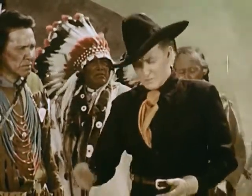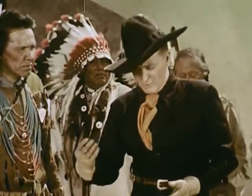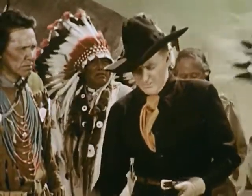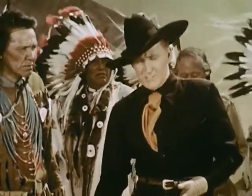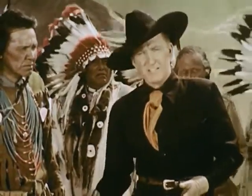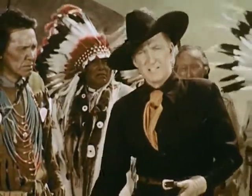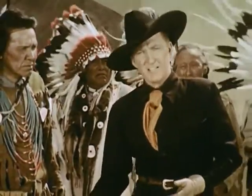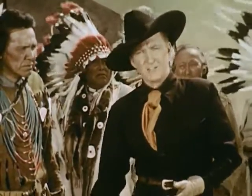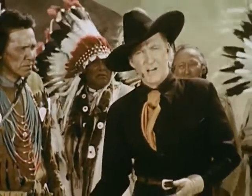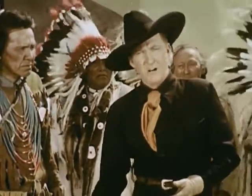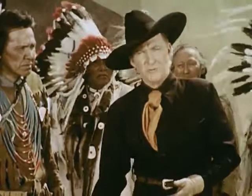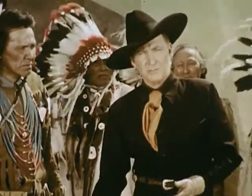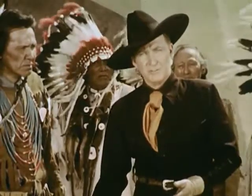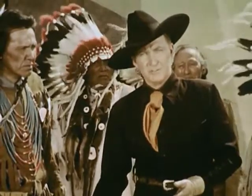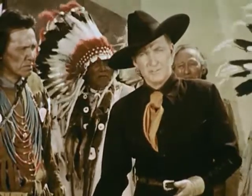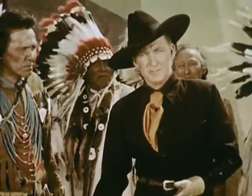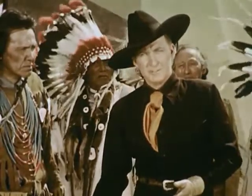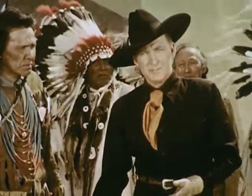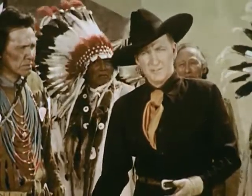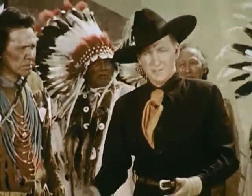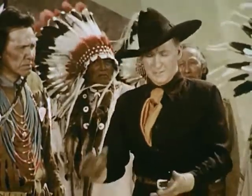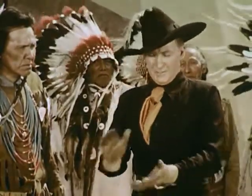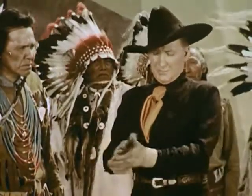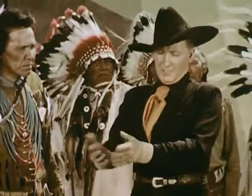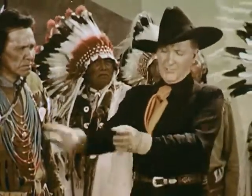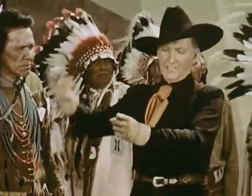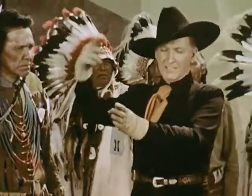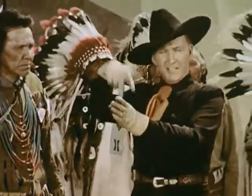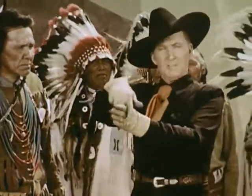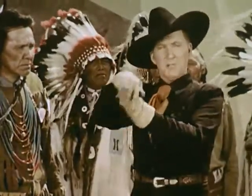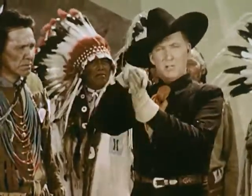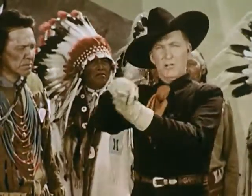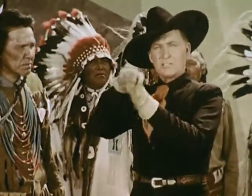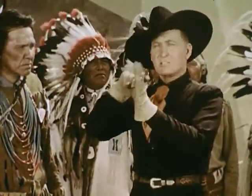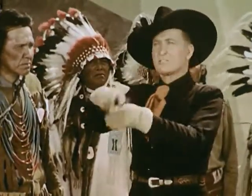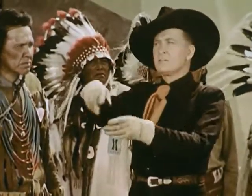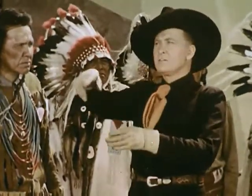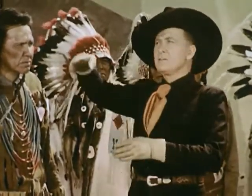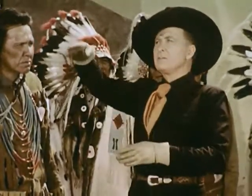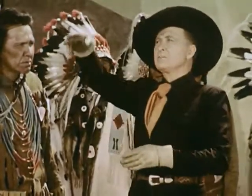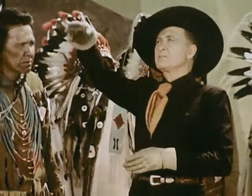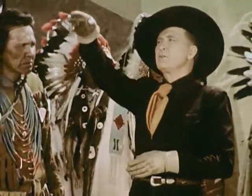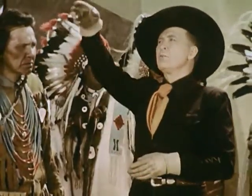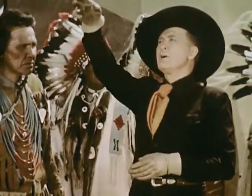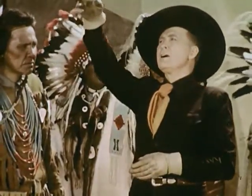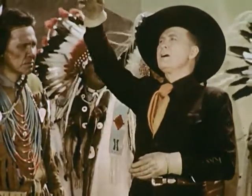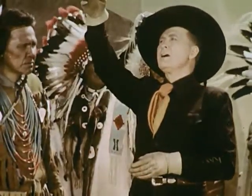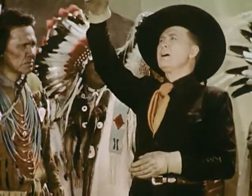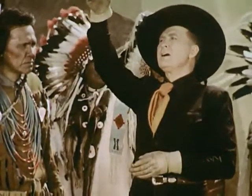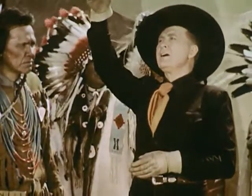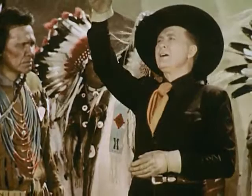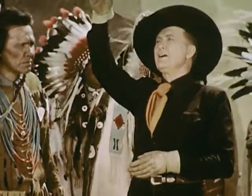So heavy that it's on the ground. I've got to get on my horse, go way